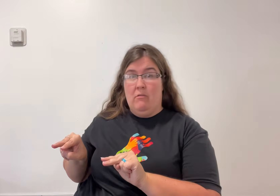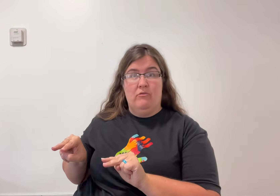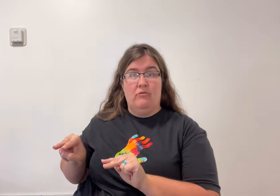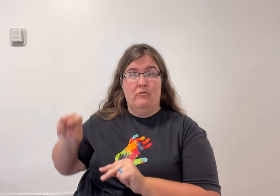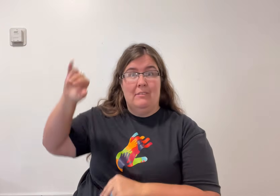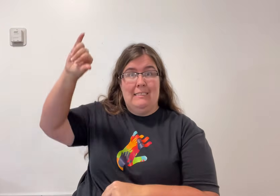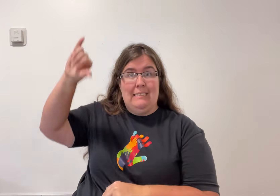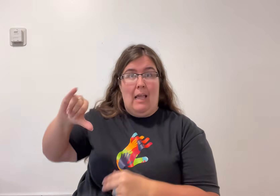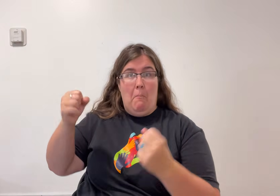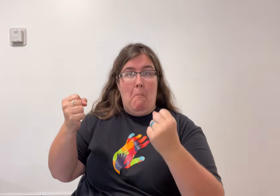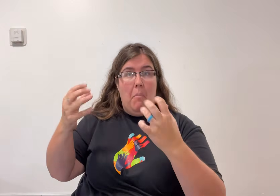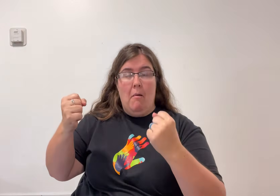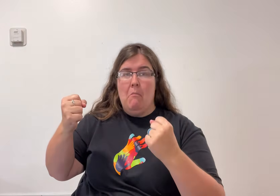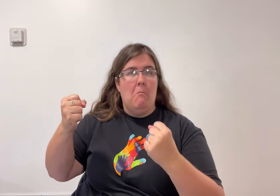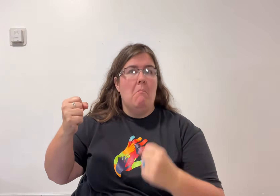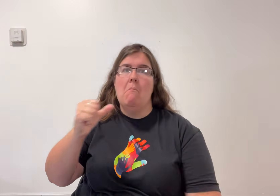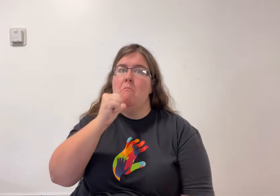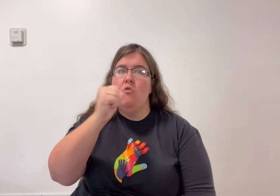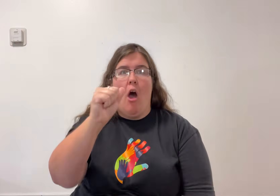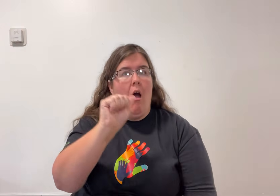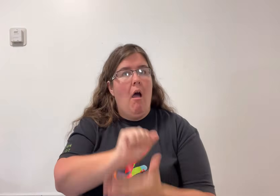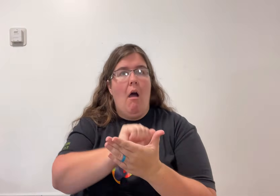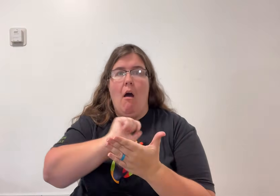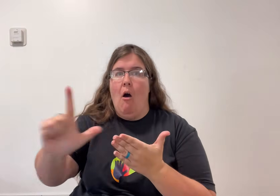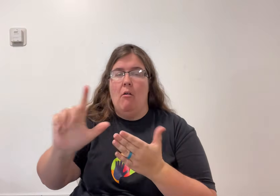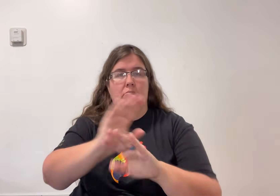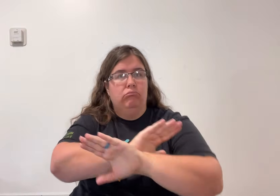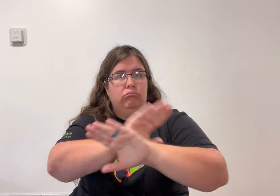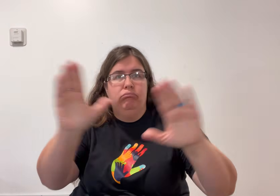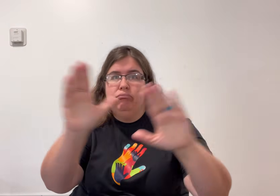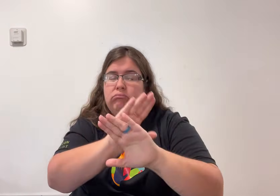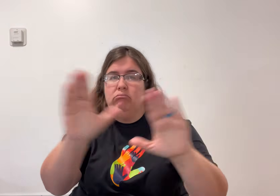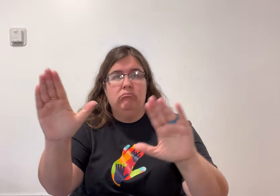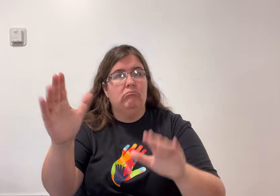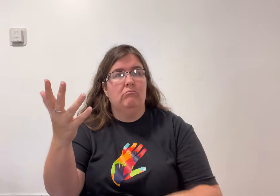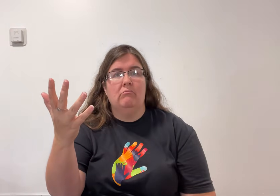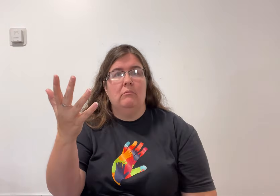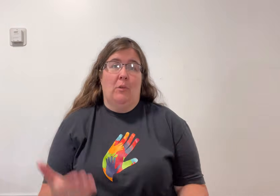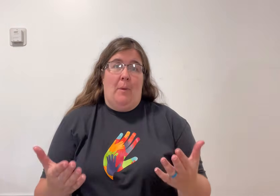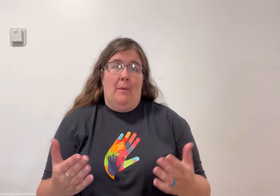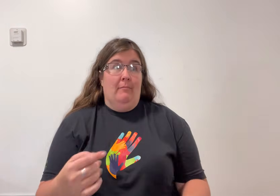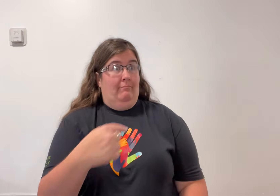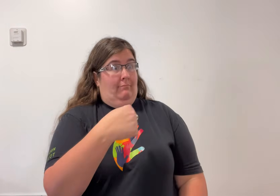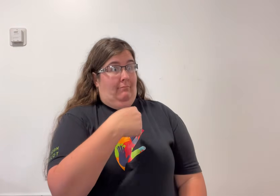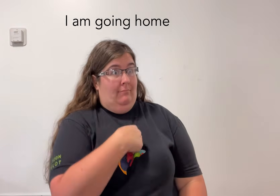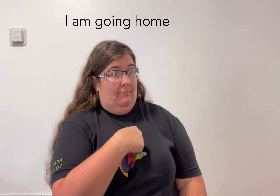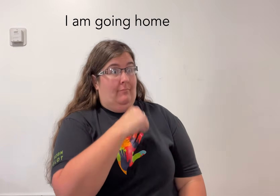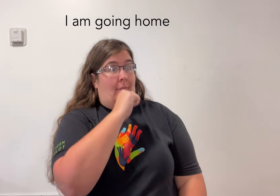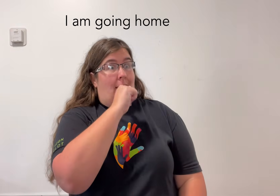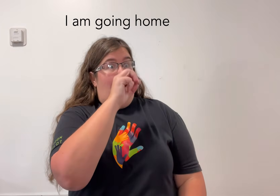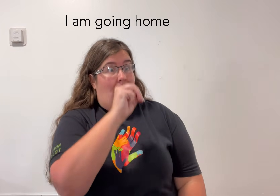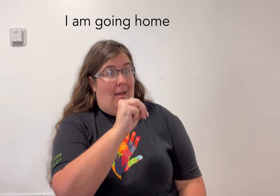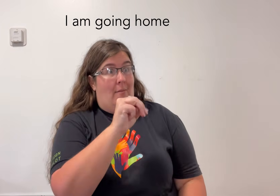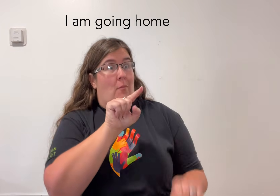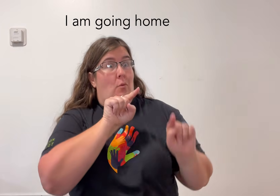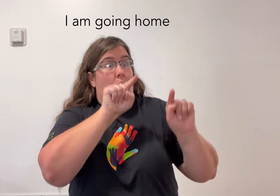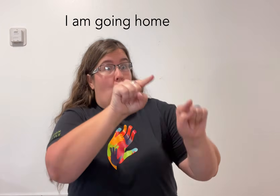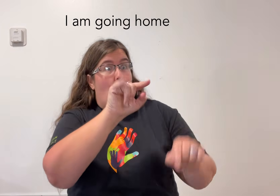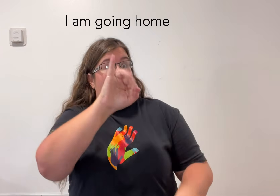person sign, would their signing look the same? Not at all. This sentence might be super Englishy for one